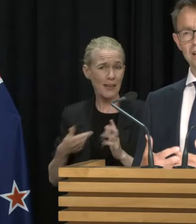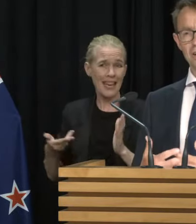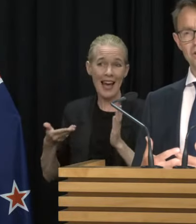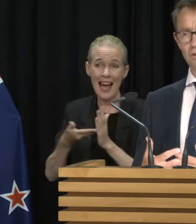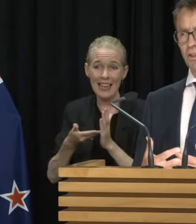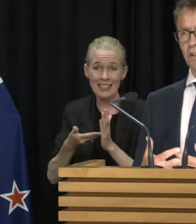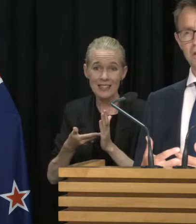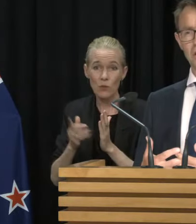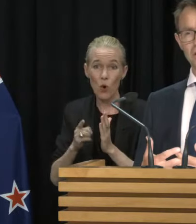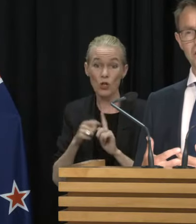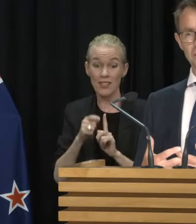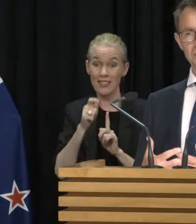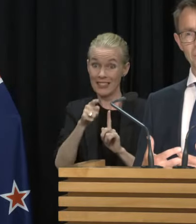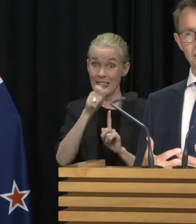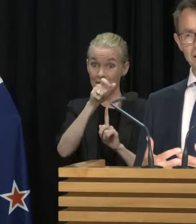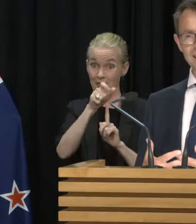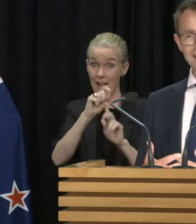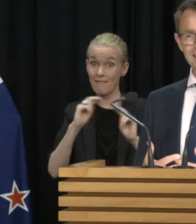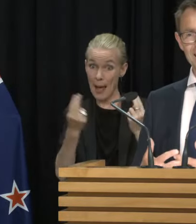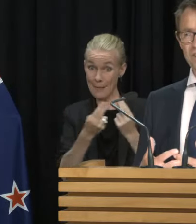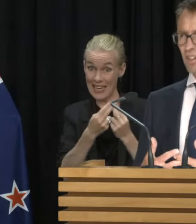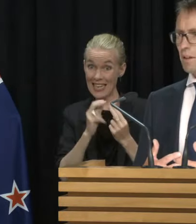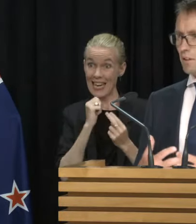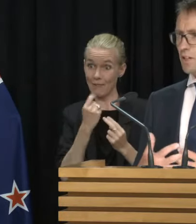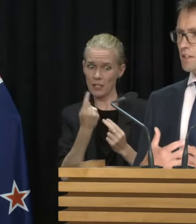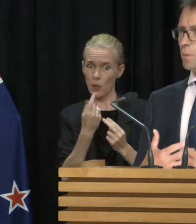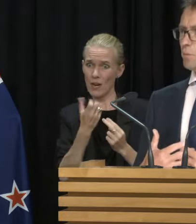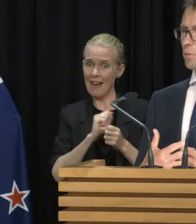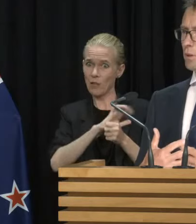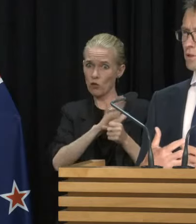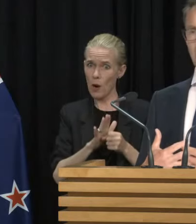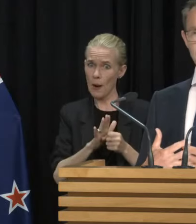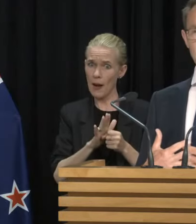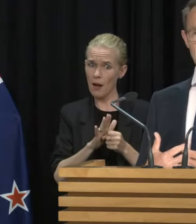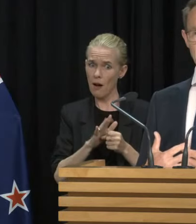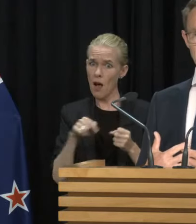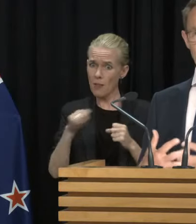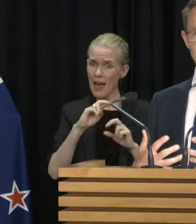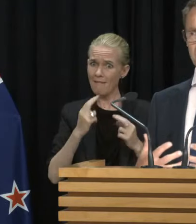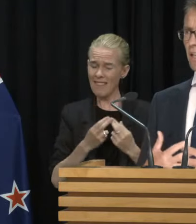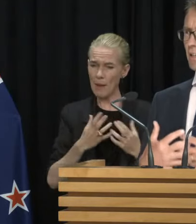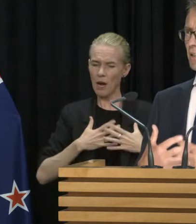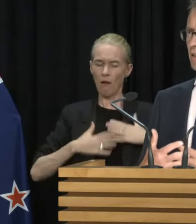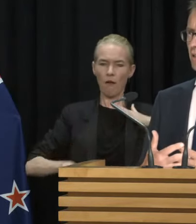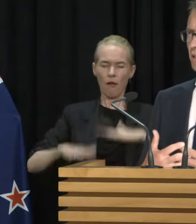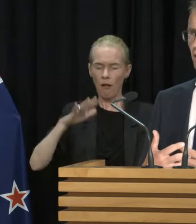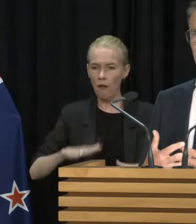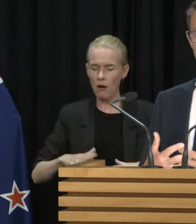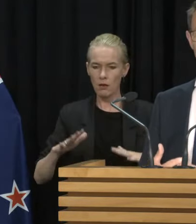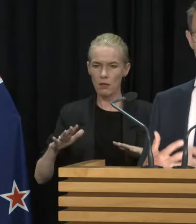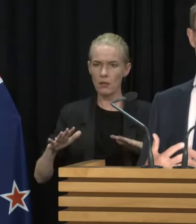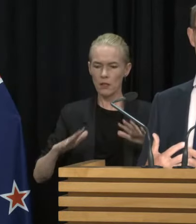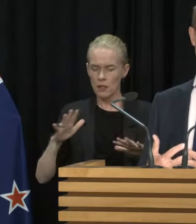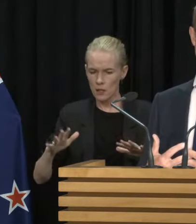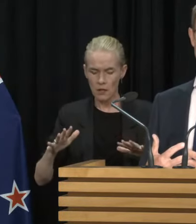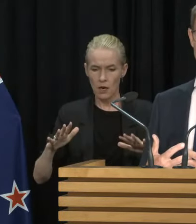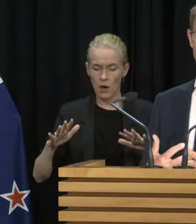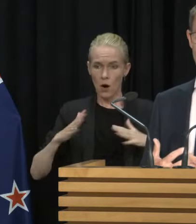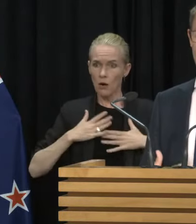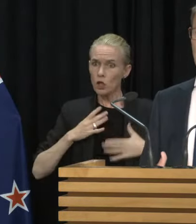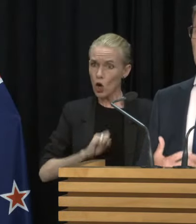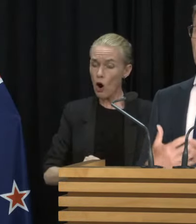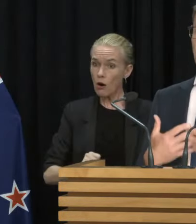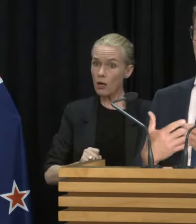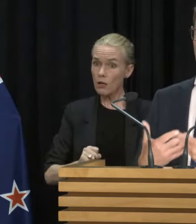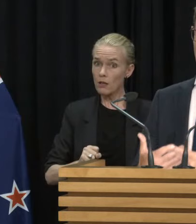obviously a diagnosis of COVID-19 in a family is something that takes people a bit of time to actually understand and get to grips with. It comes as a